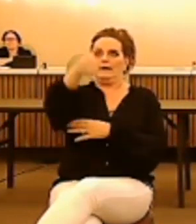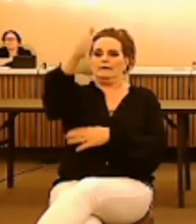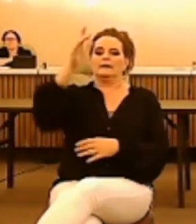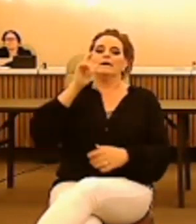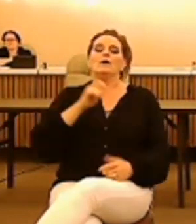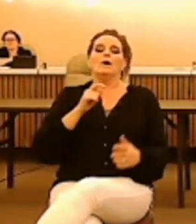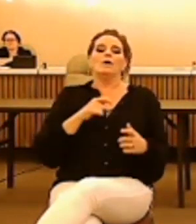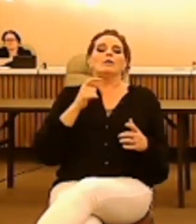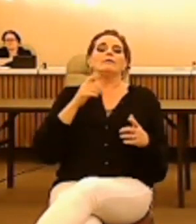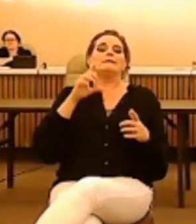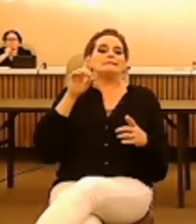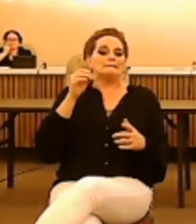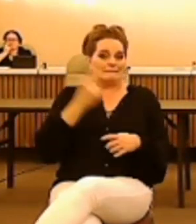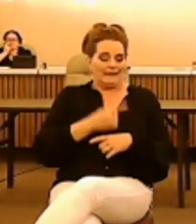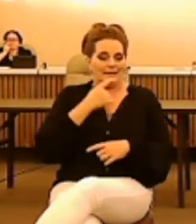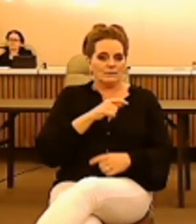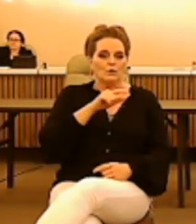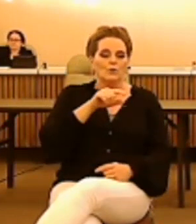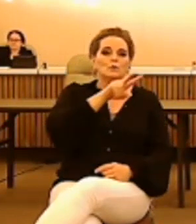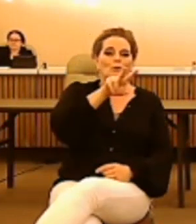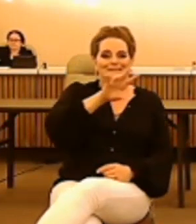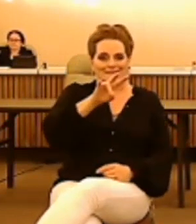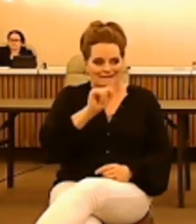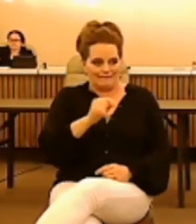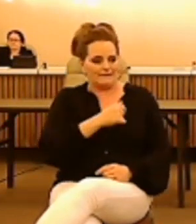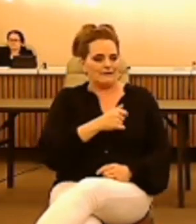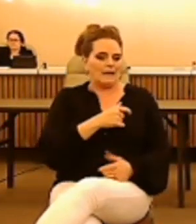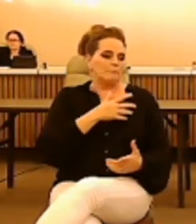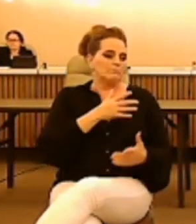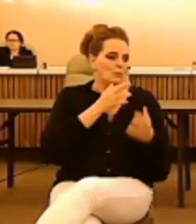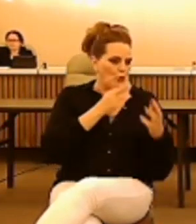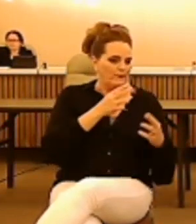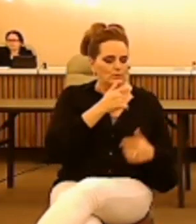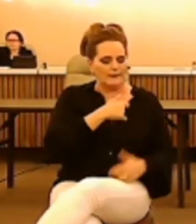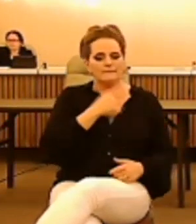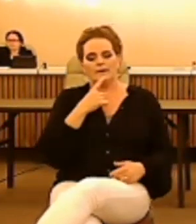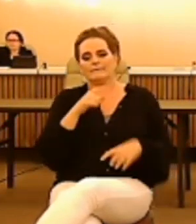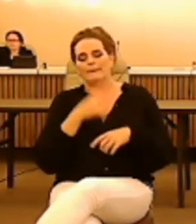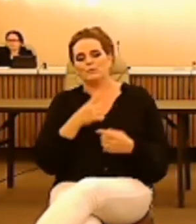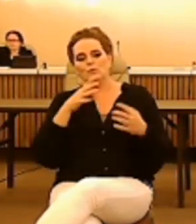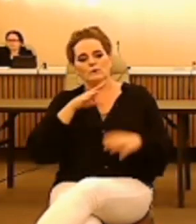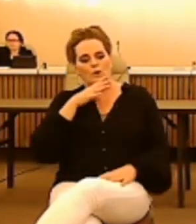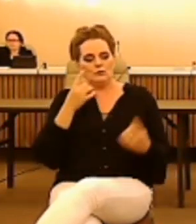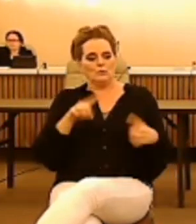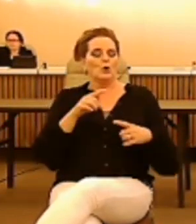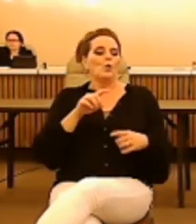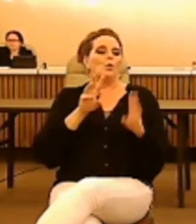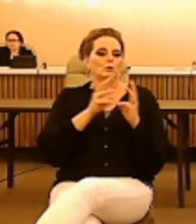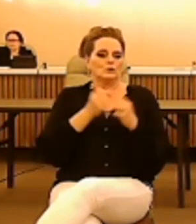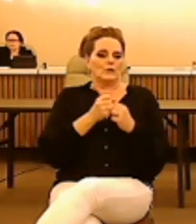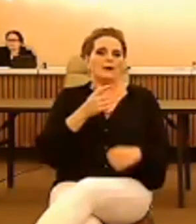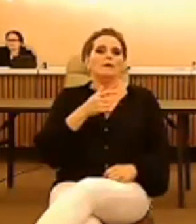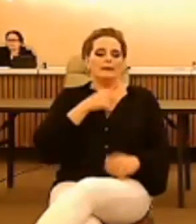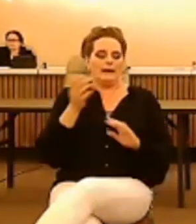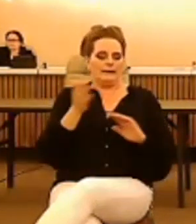is the 27th, which I've heard you guys have had a chance to talk about in workshop. But I am hoping to have,